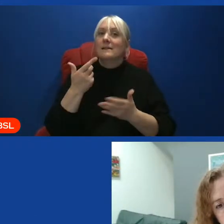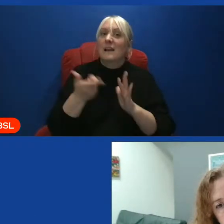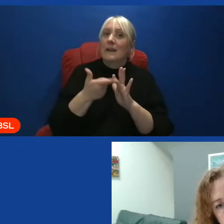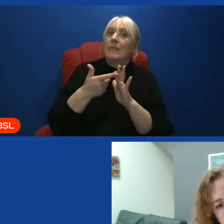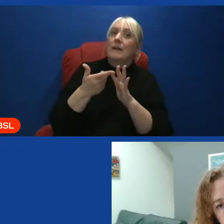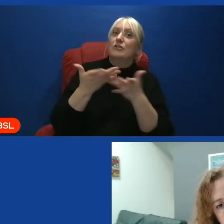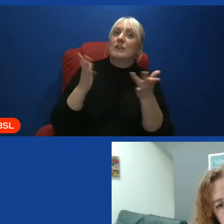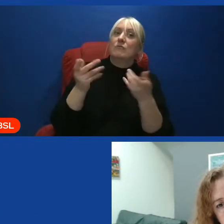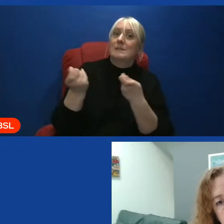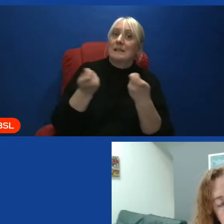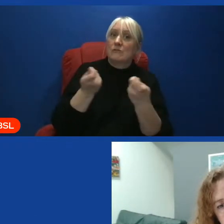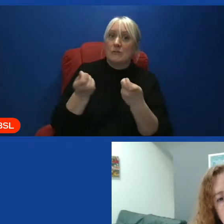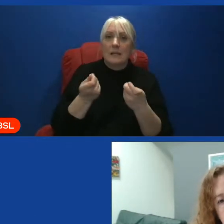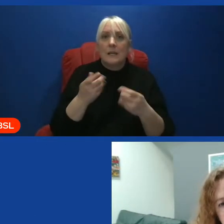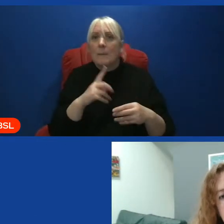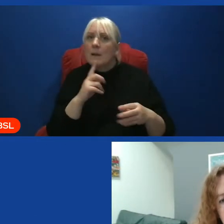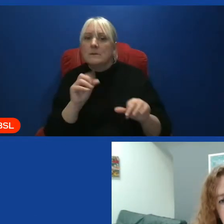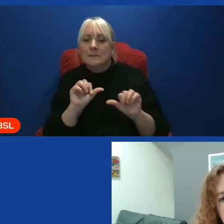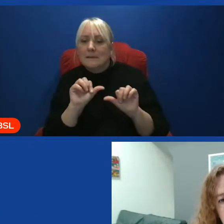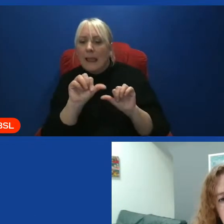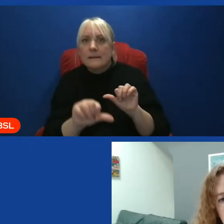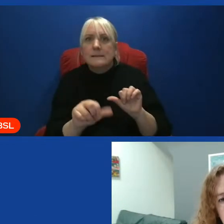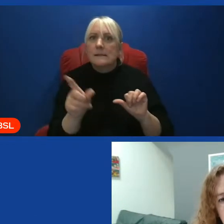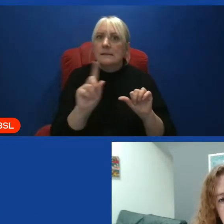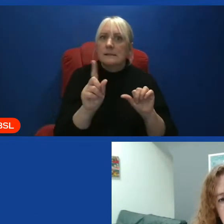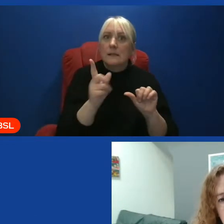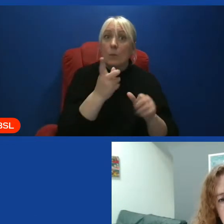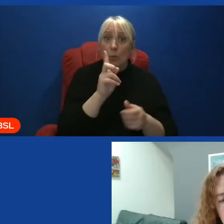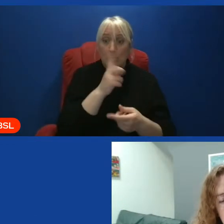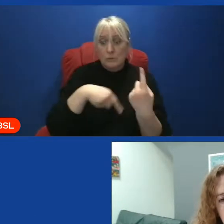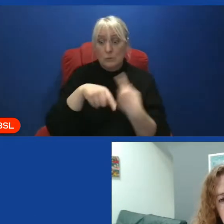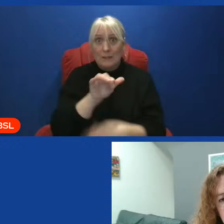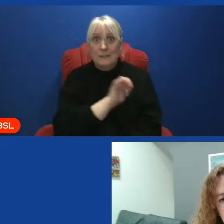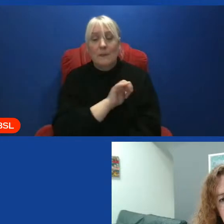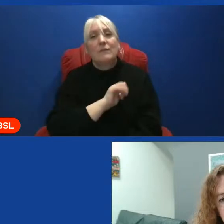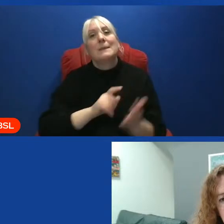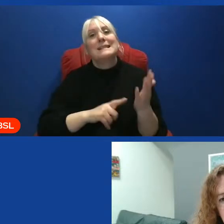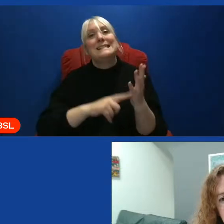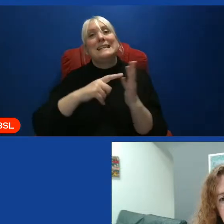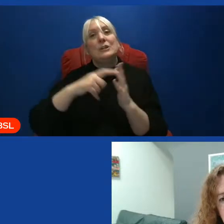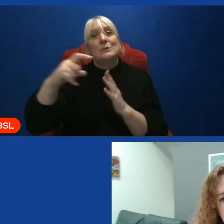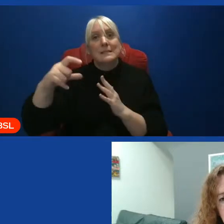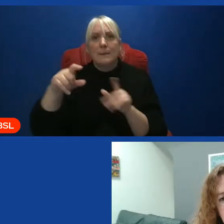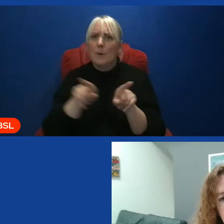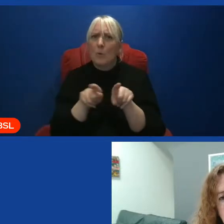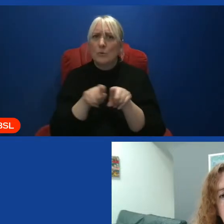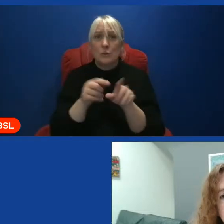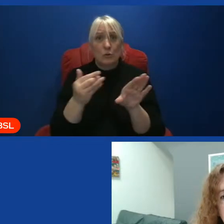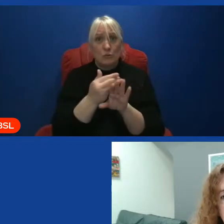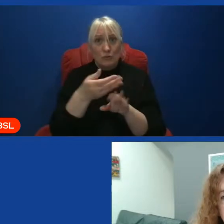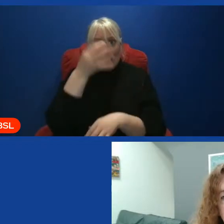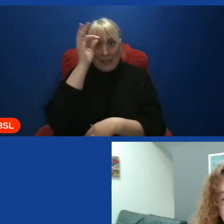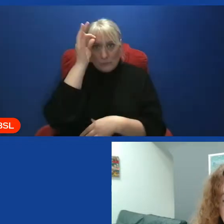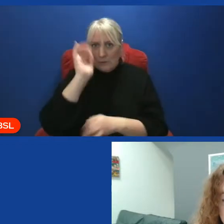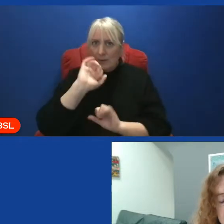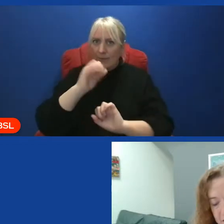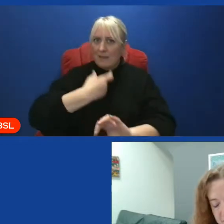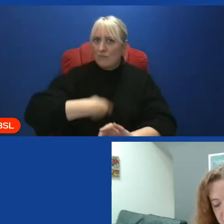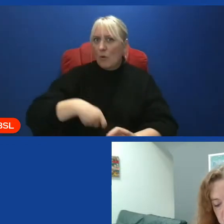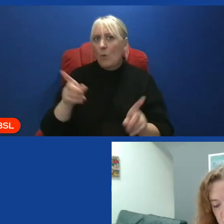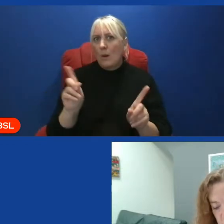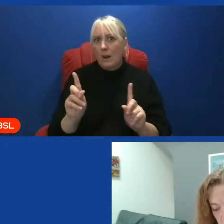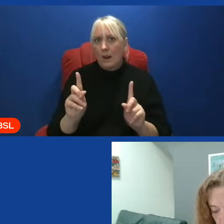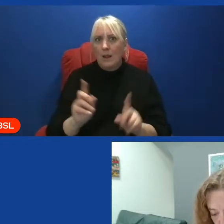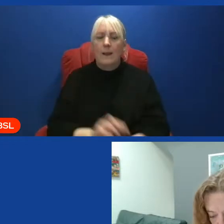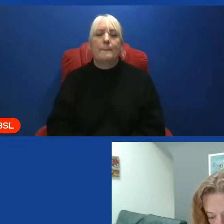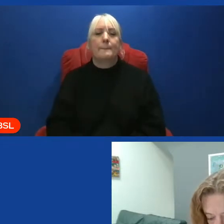But where do we go, or what do we expect now from both the TUC, but also what role can trades councils play in this campaign? Okay, that's